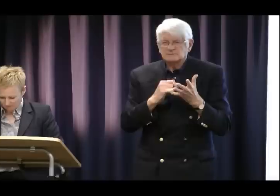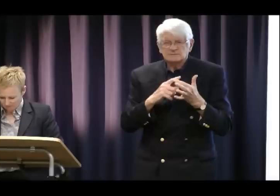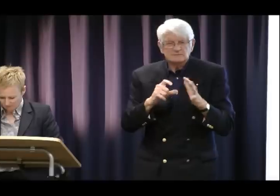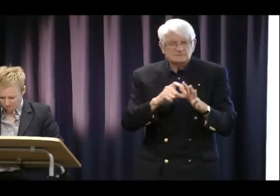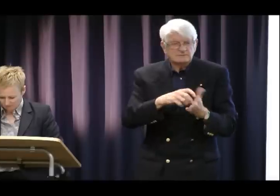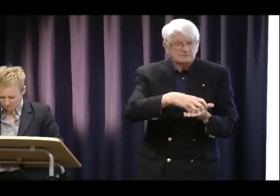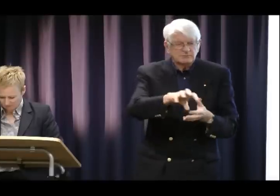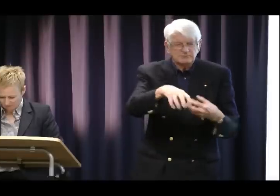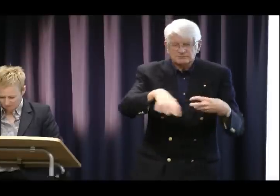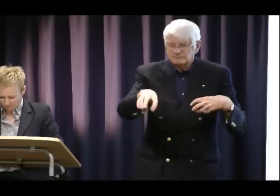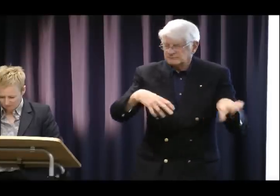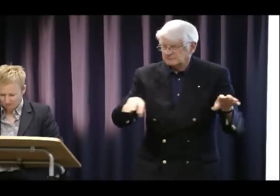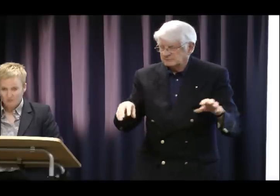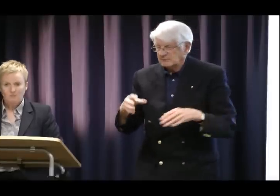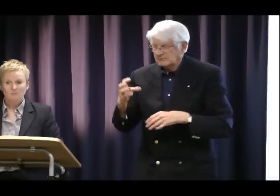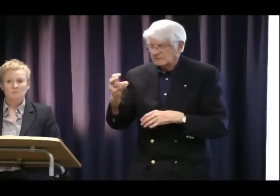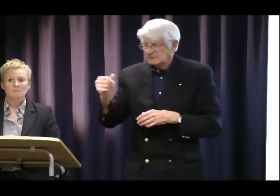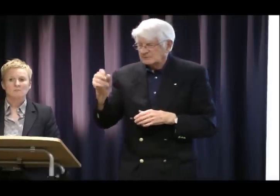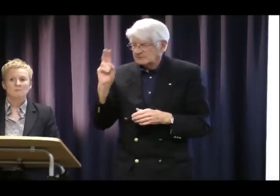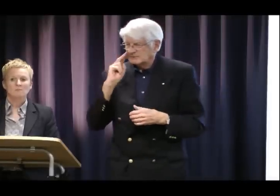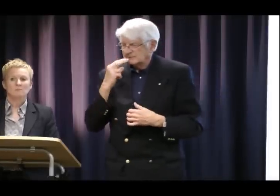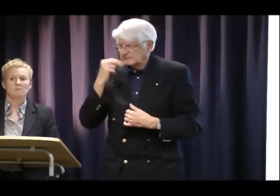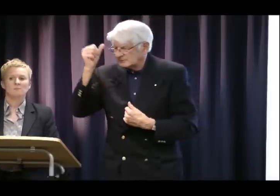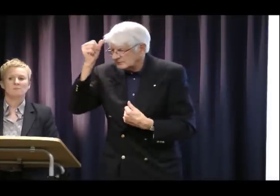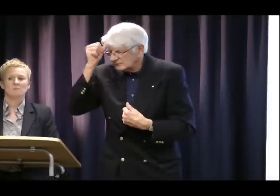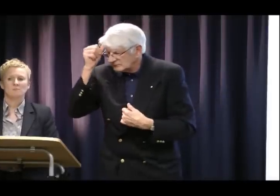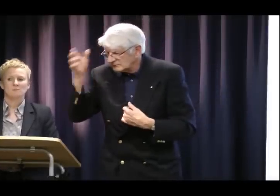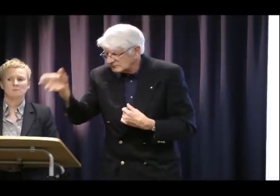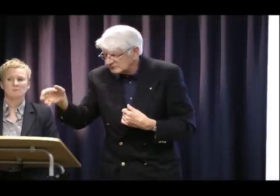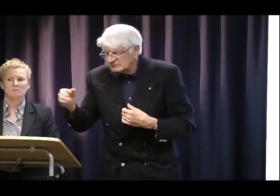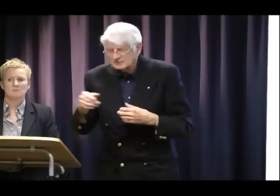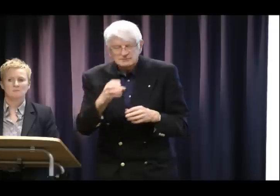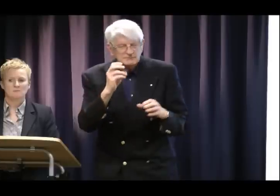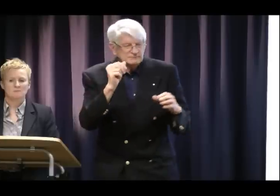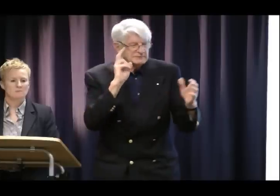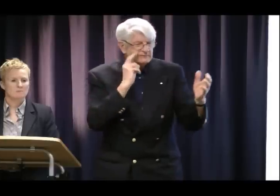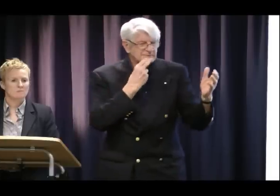and the deaf community is very disenfranchised at the moment.